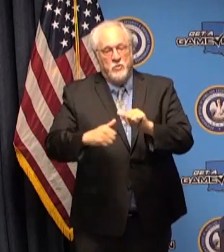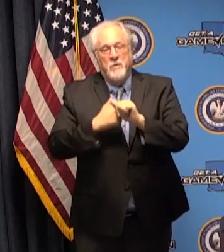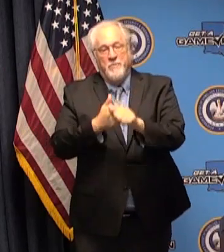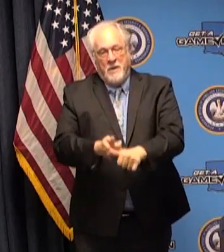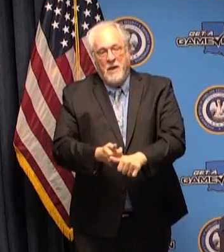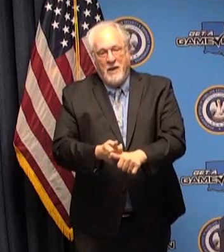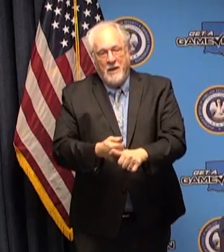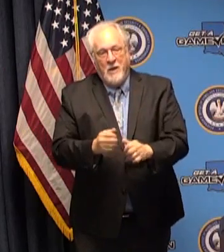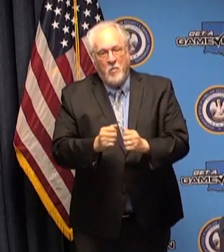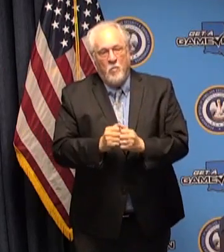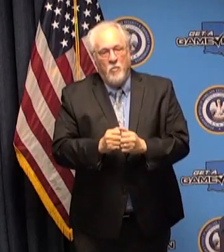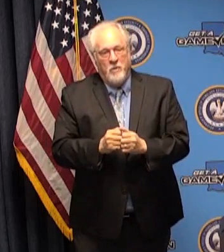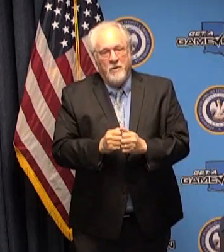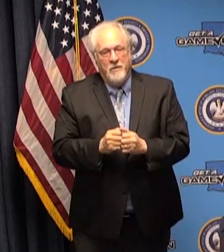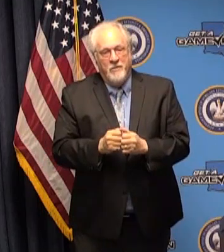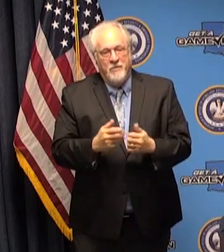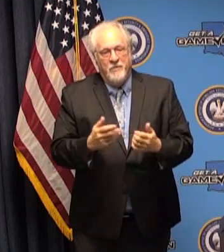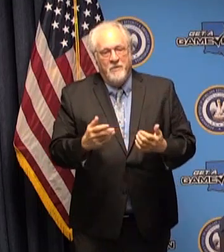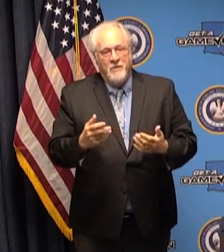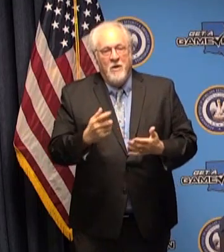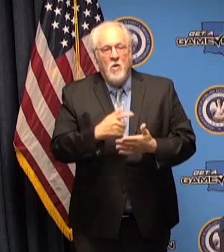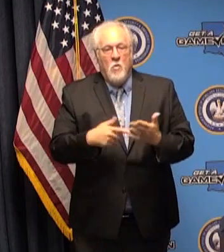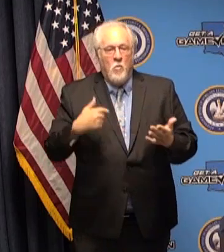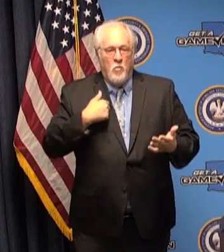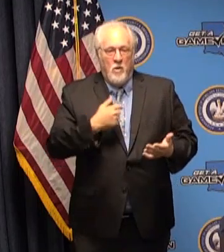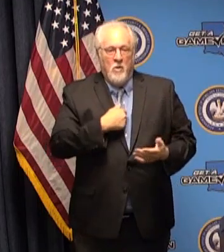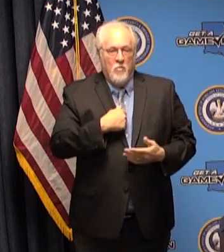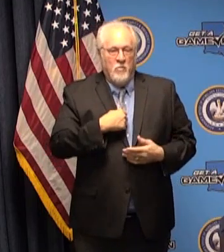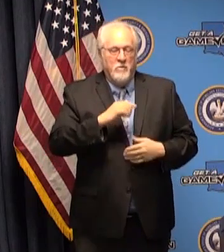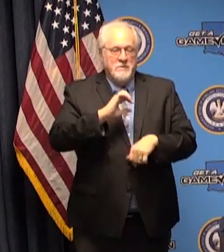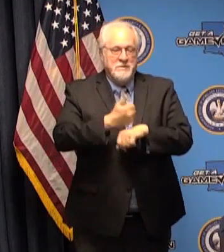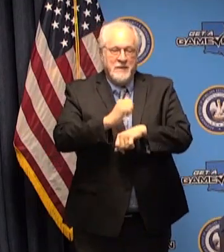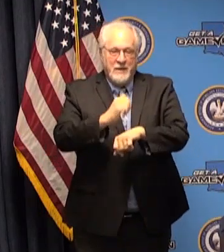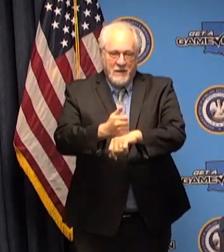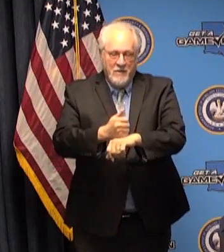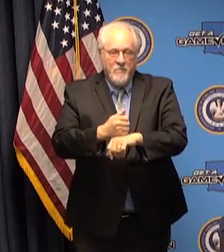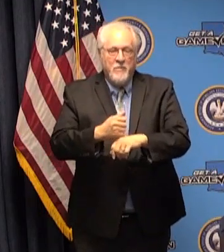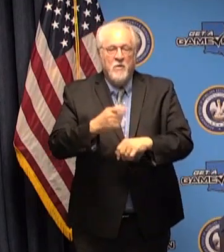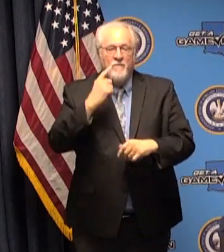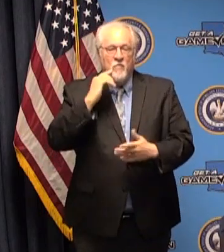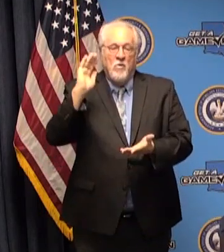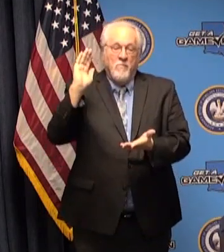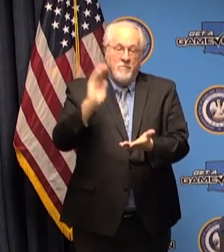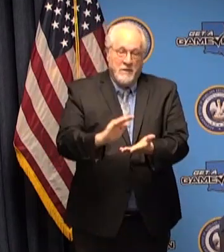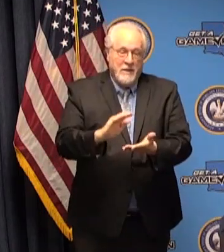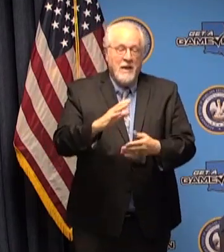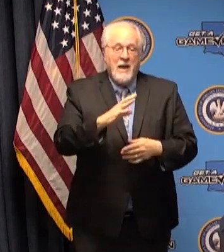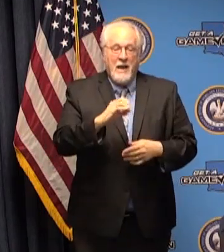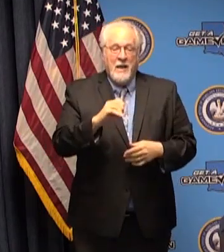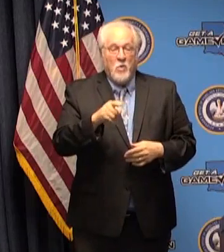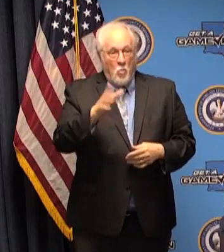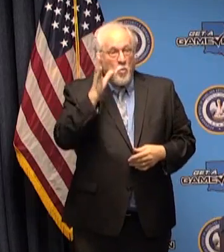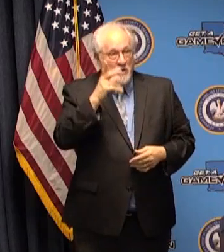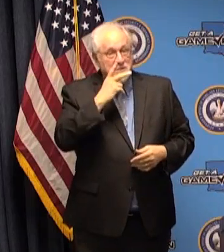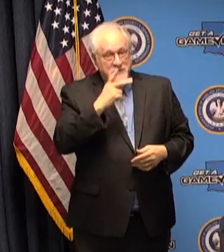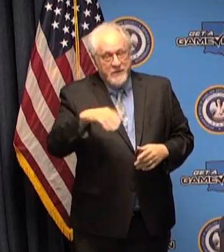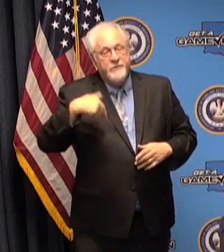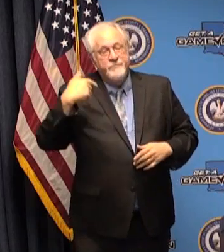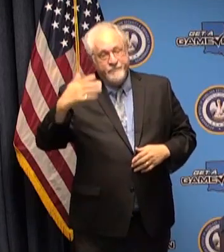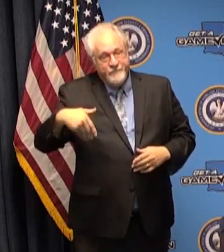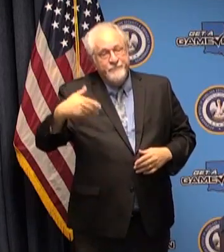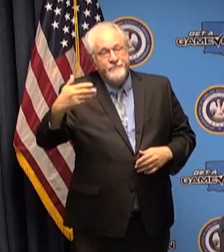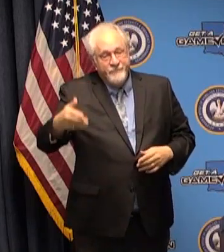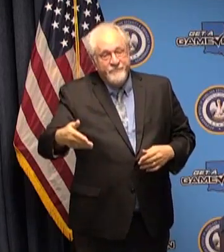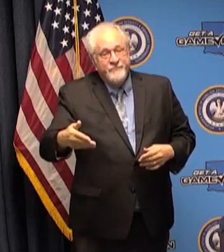comply with what we're putting in place in terms of these mitigation measures, and you will see on